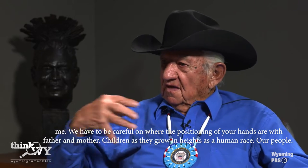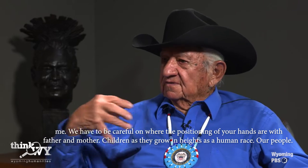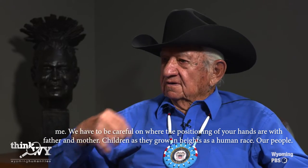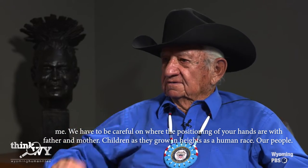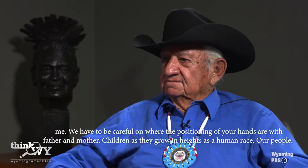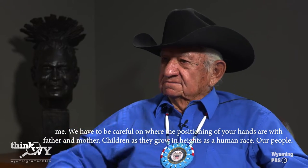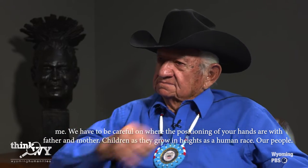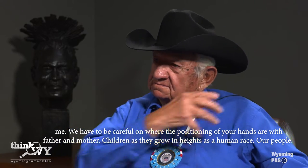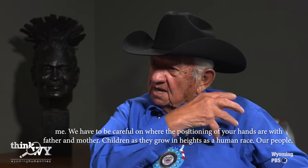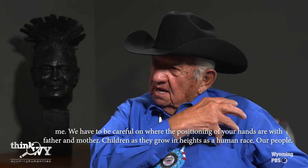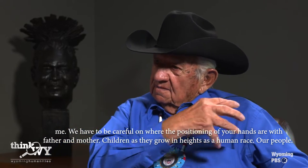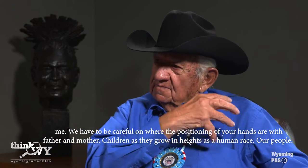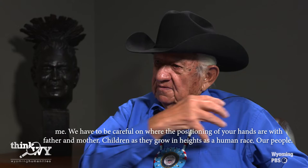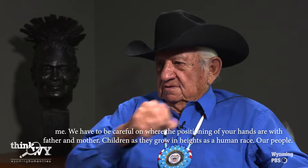father and mother,